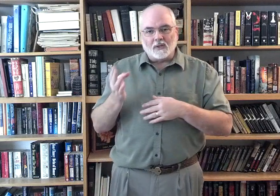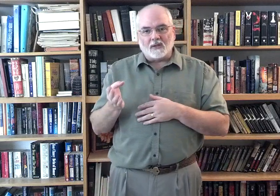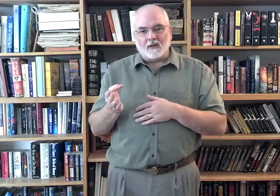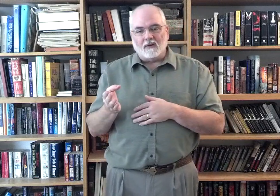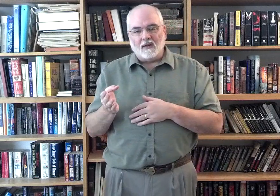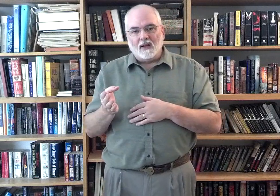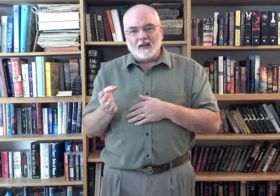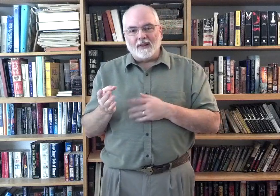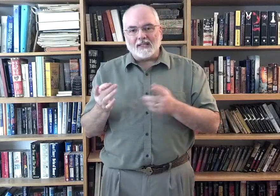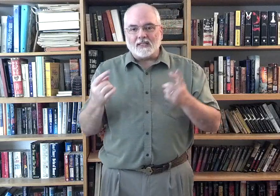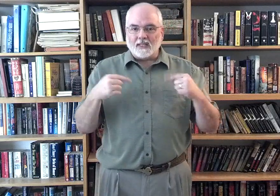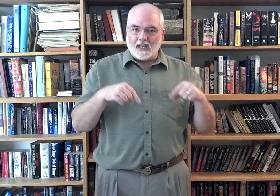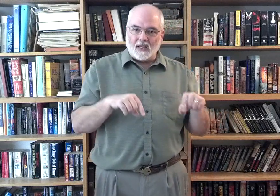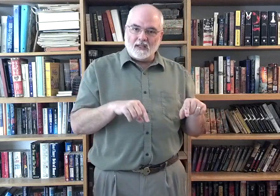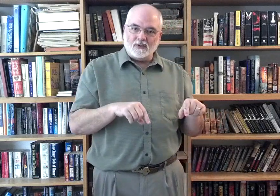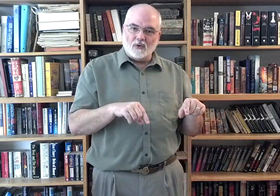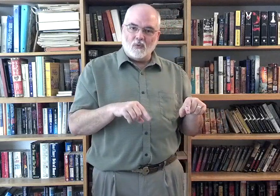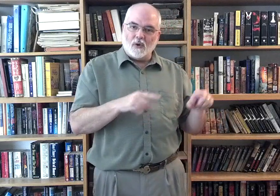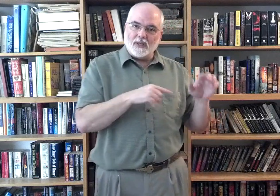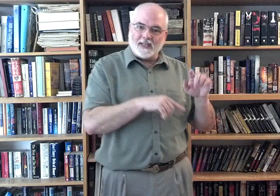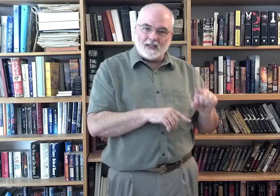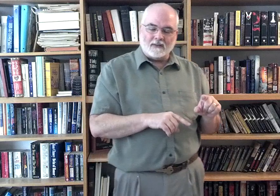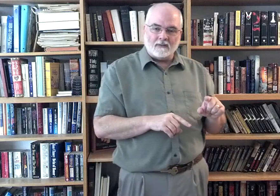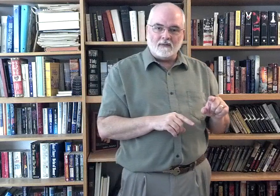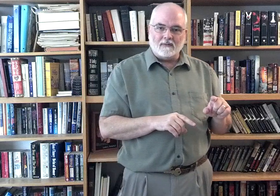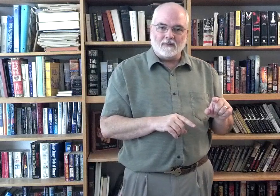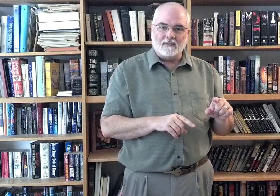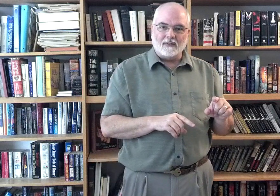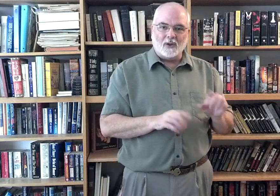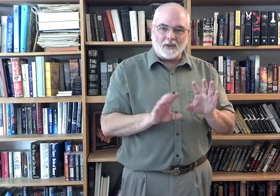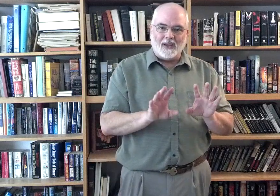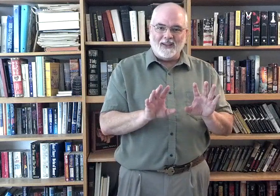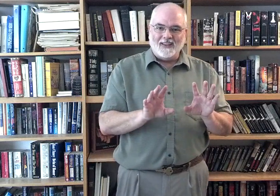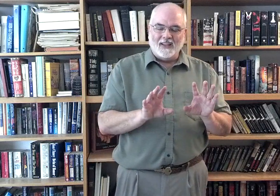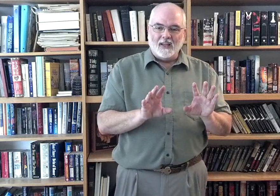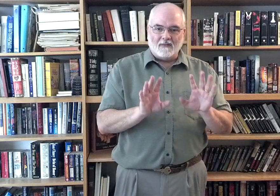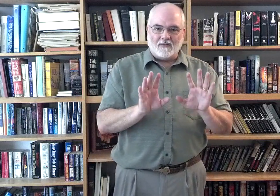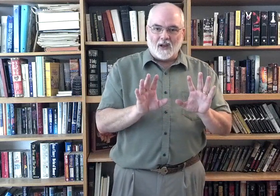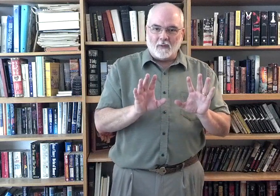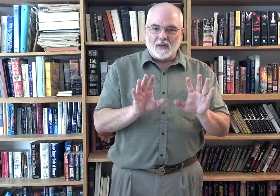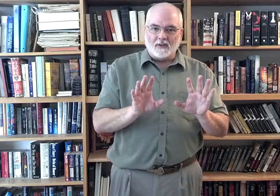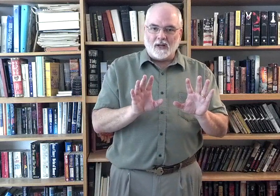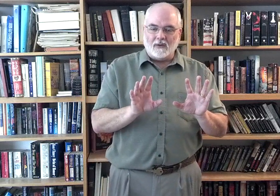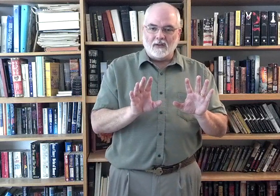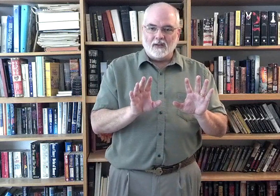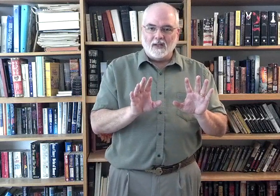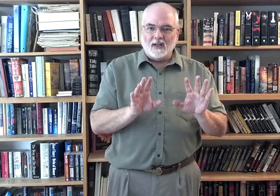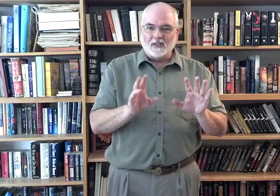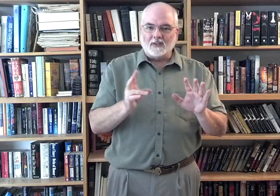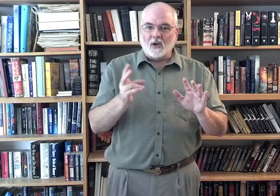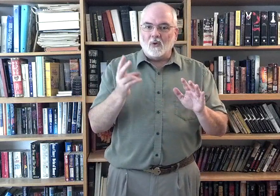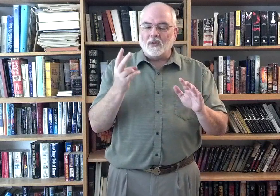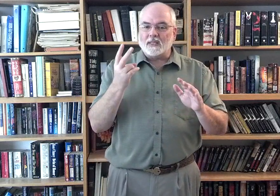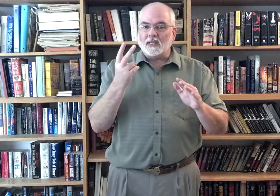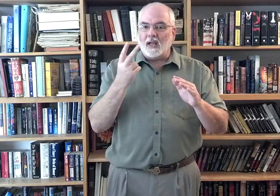person that sees what is hidden, okay? Follow me on that one? So the sign